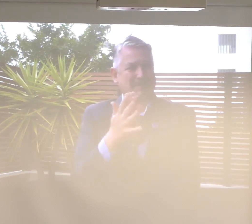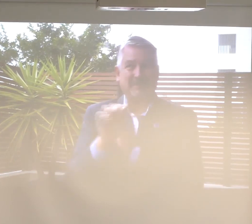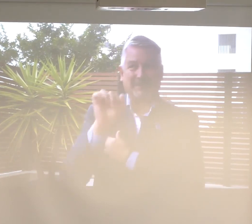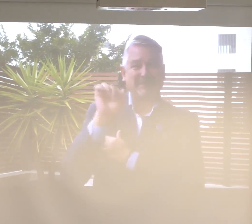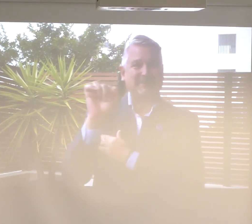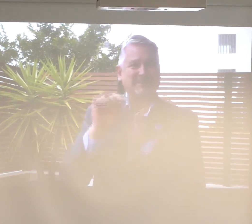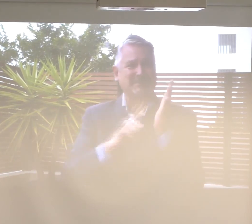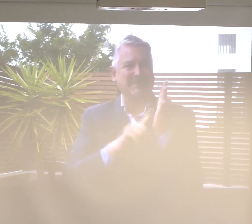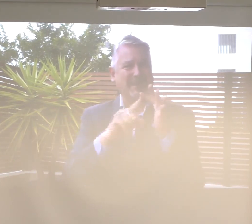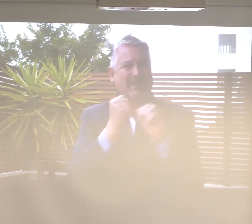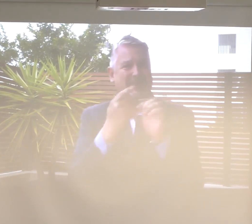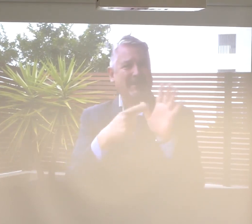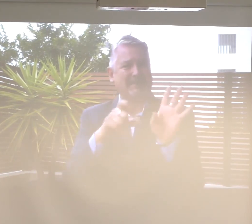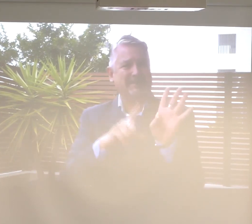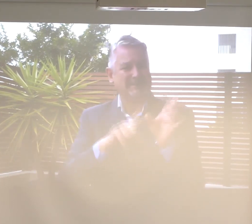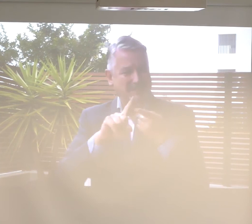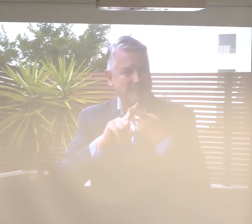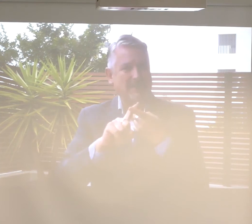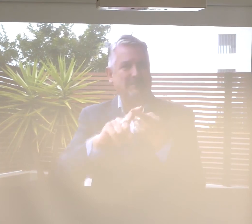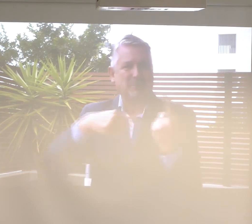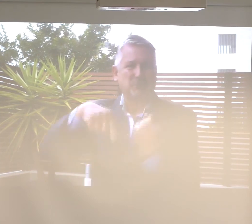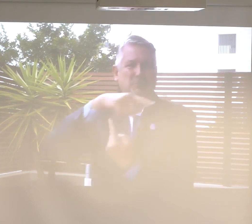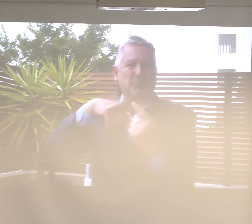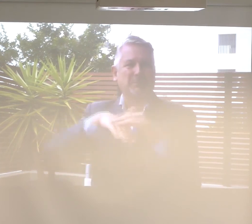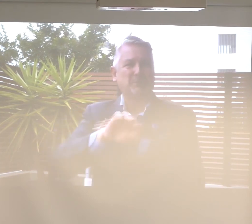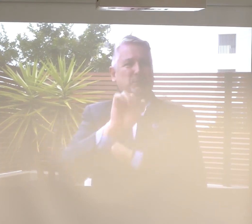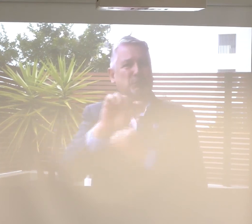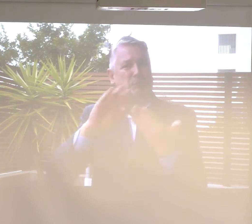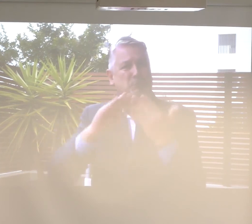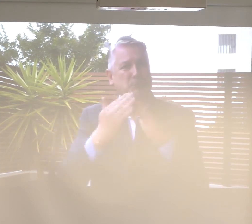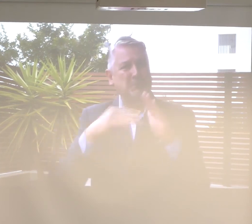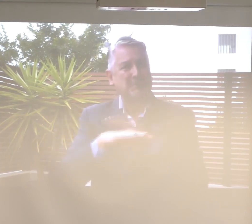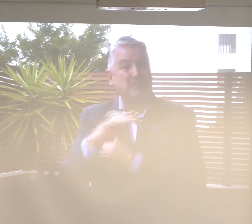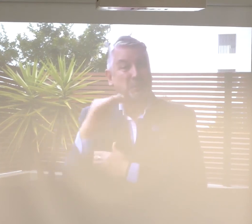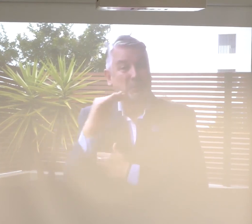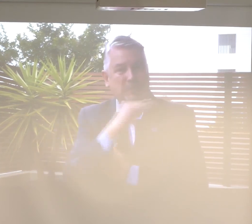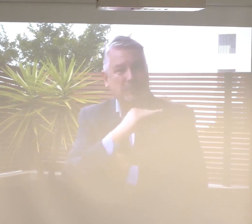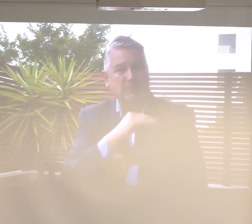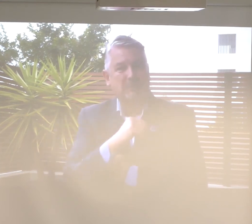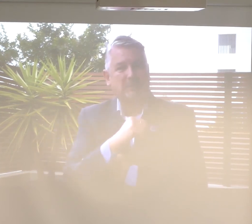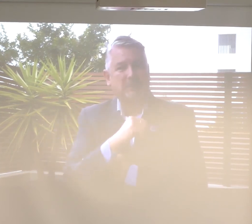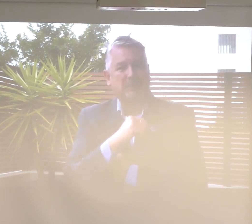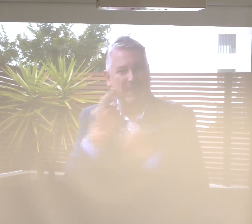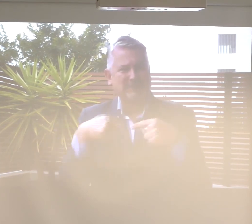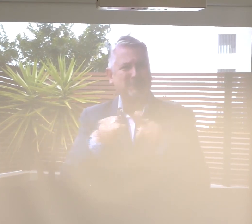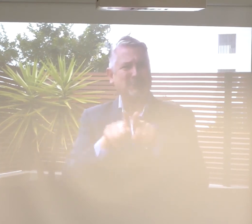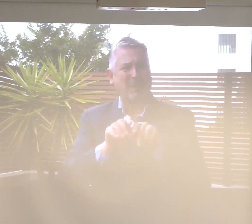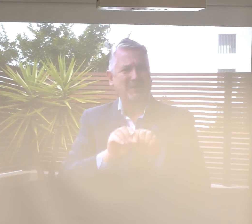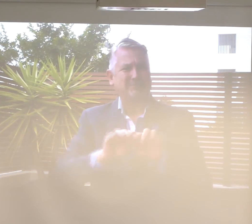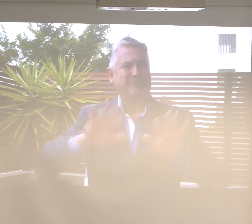them to realise their potential and make a contribution. His legacy is still felt in the community in